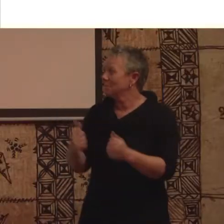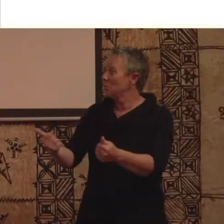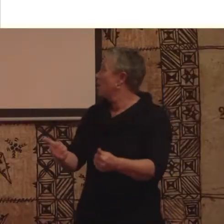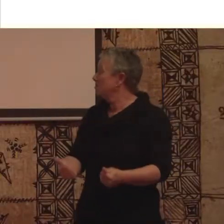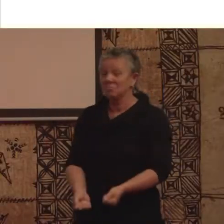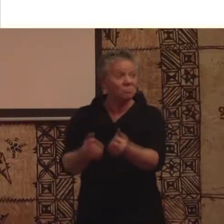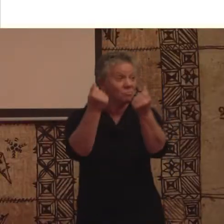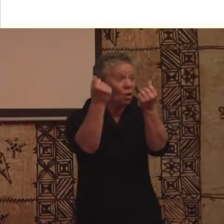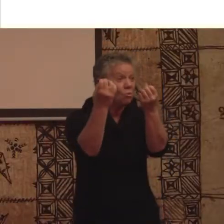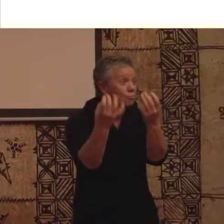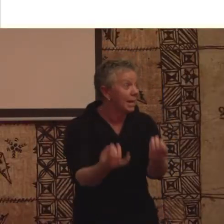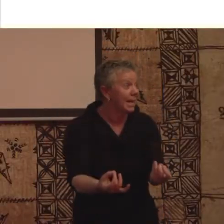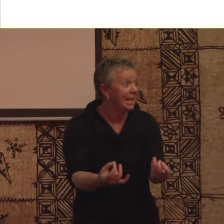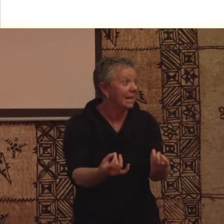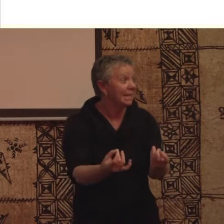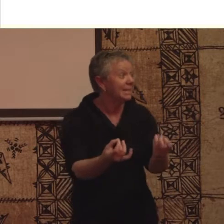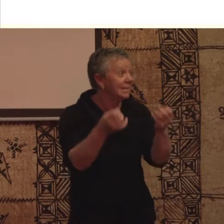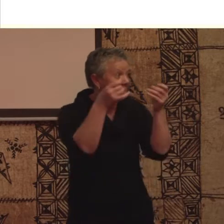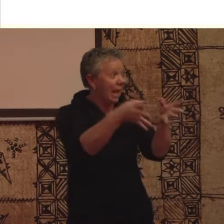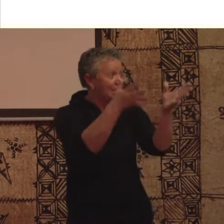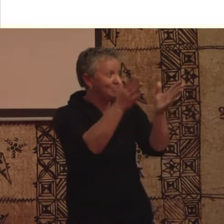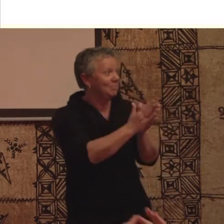so can we get my pictures rolling?